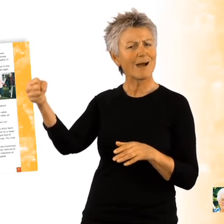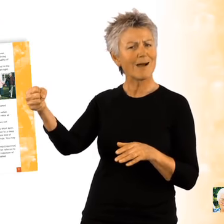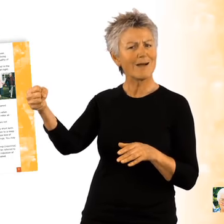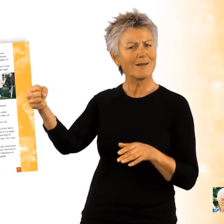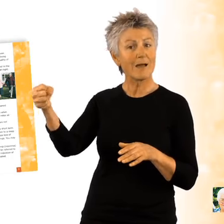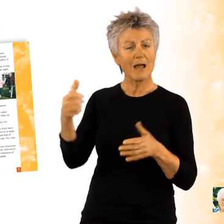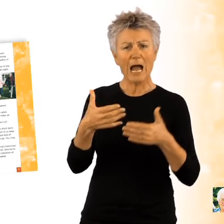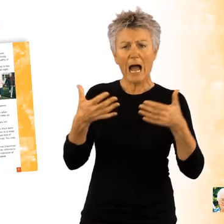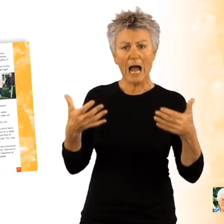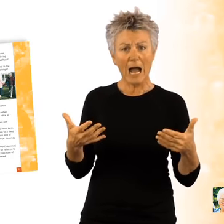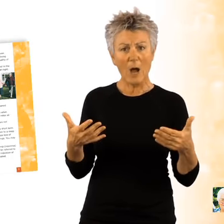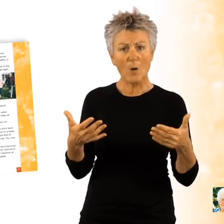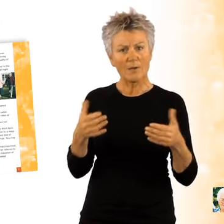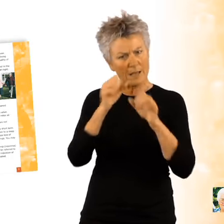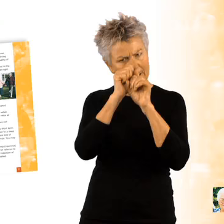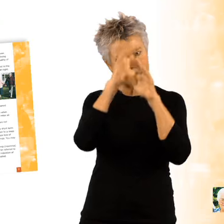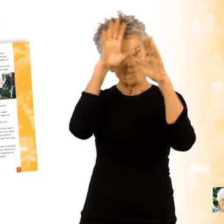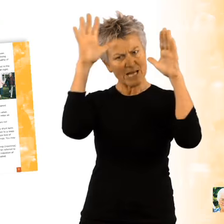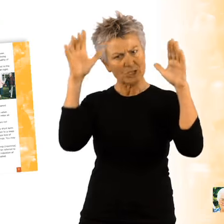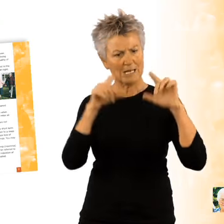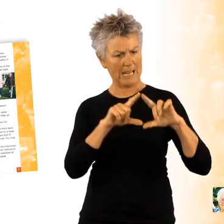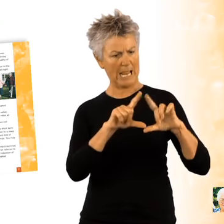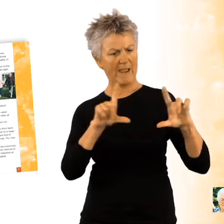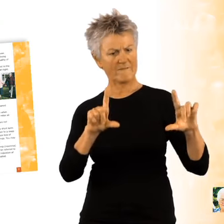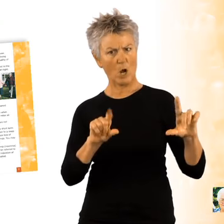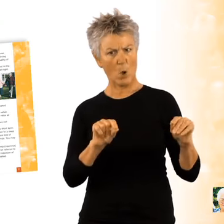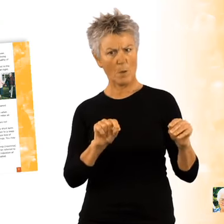Imagine putting them into an envelope to be opened another time.